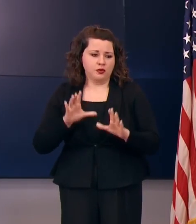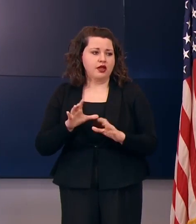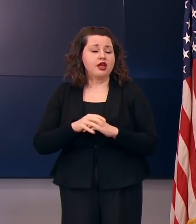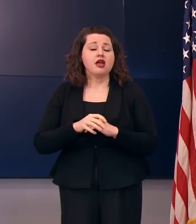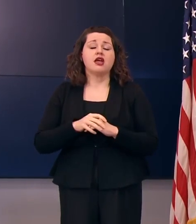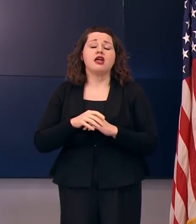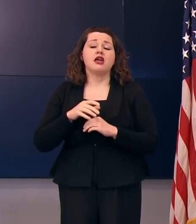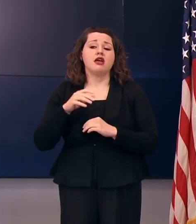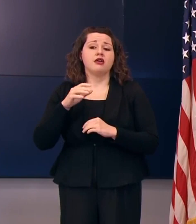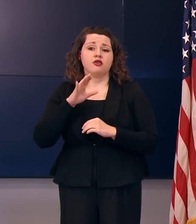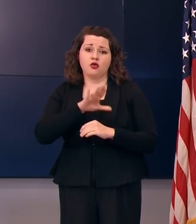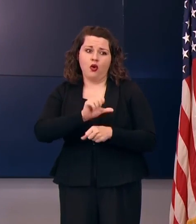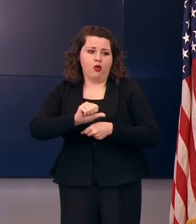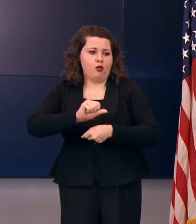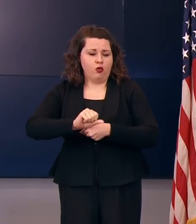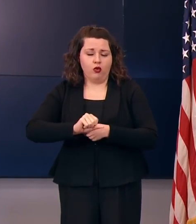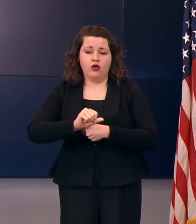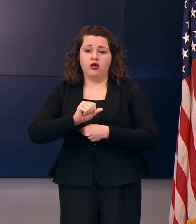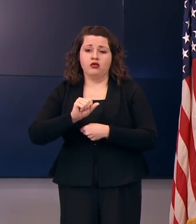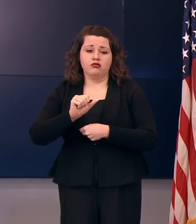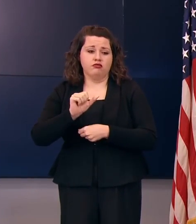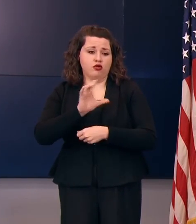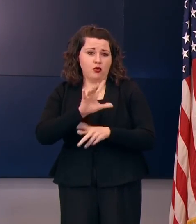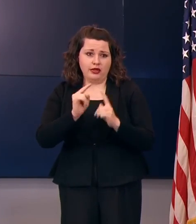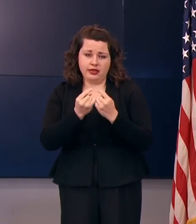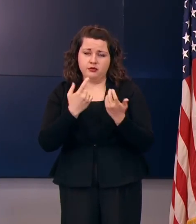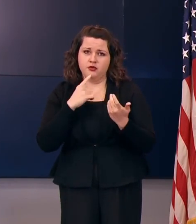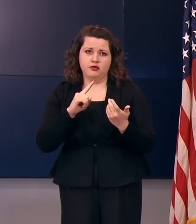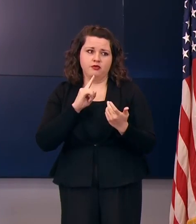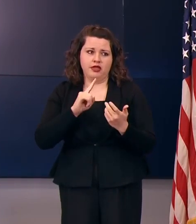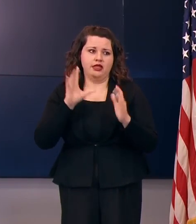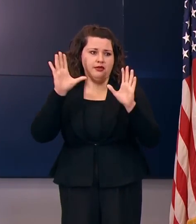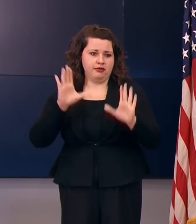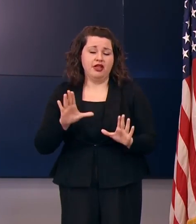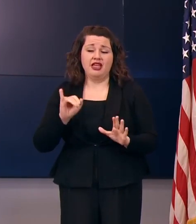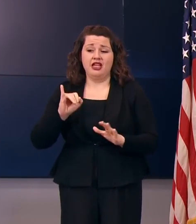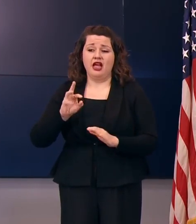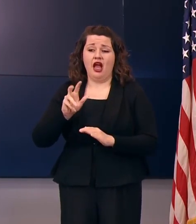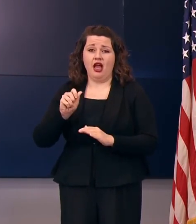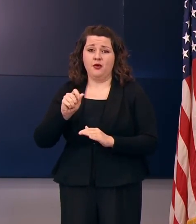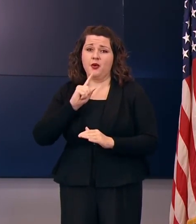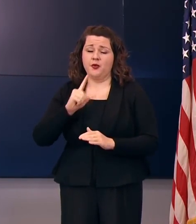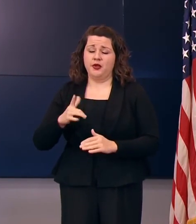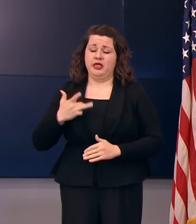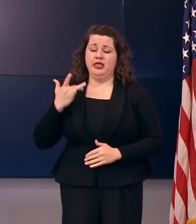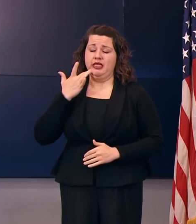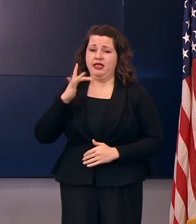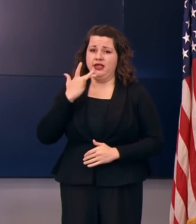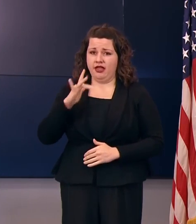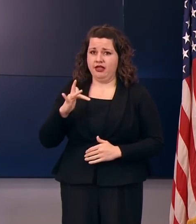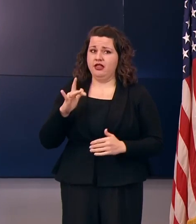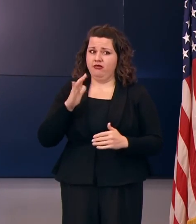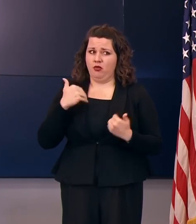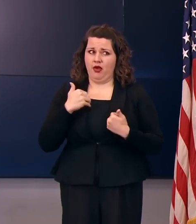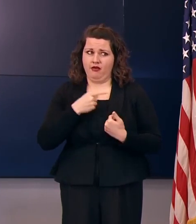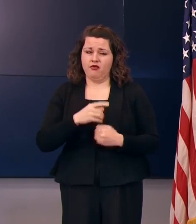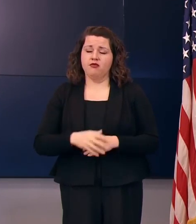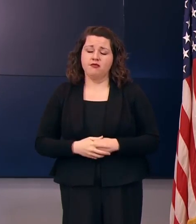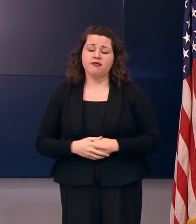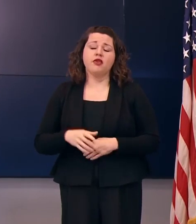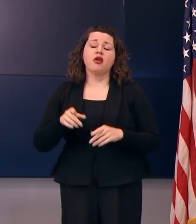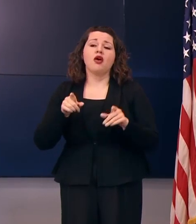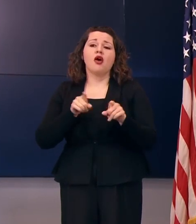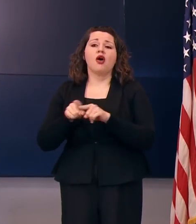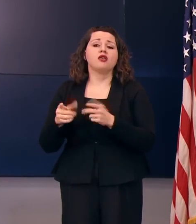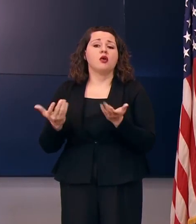The effort that you have put forth in your team is remarkable, and I was very fortunate to have the team that we do. I